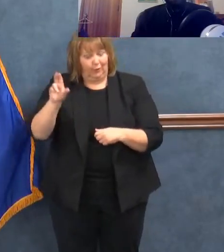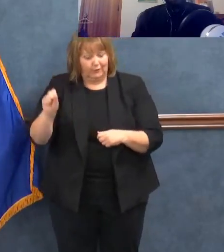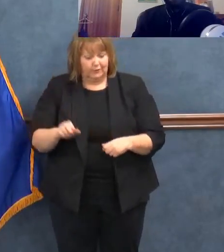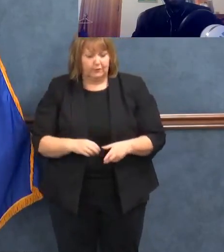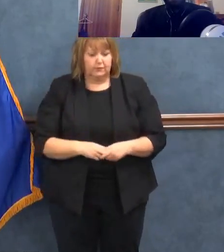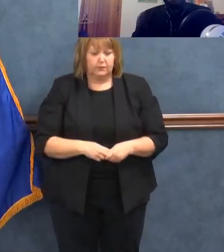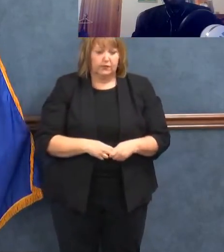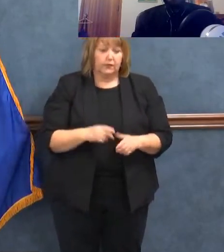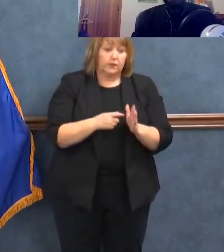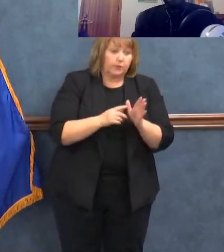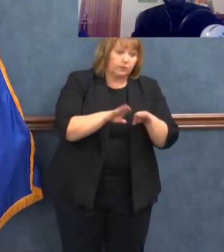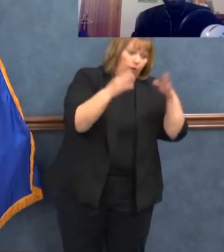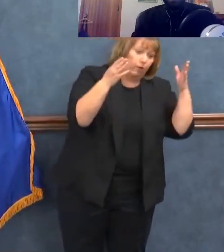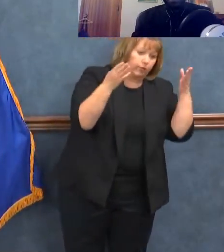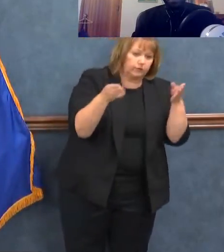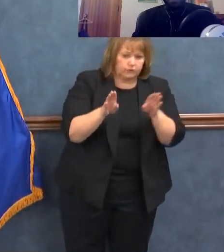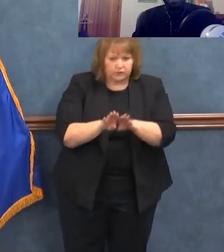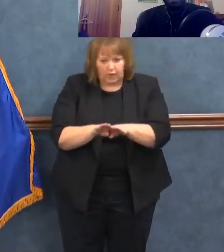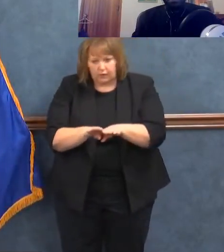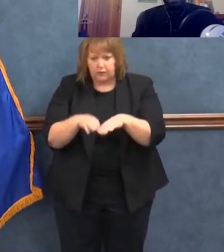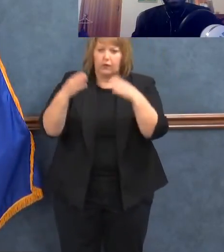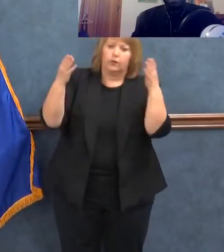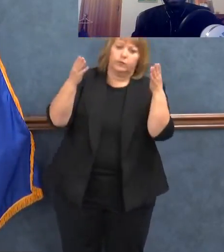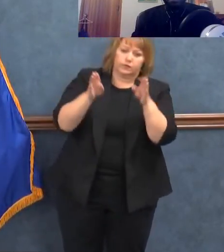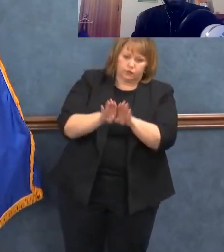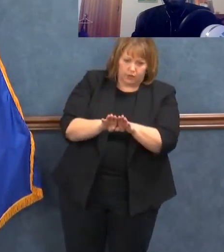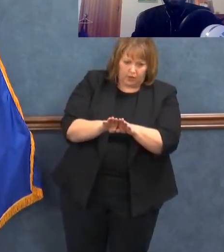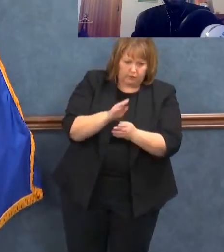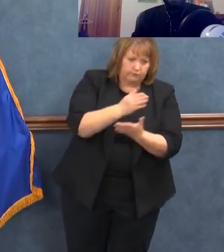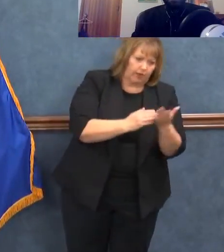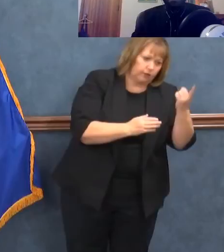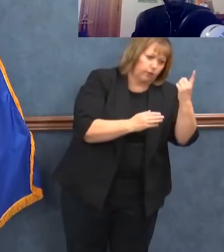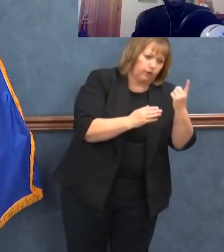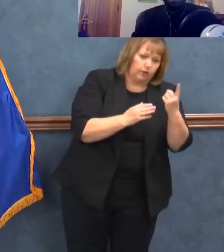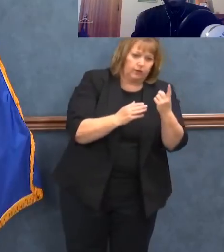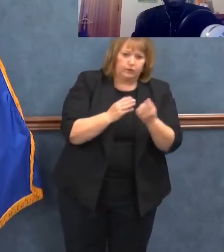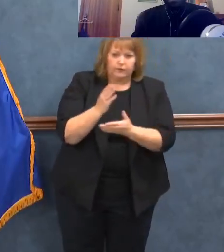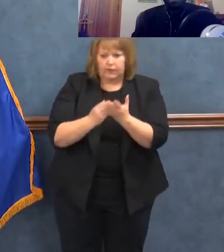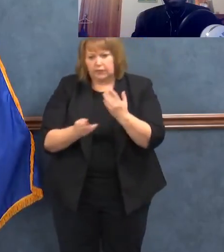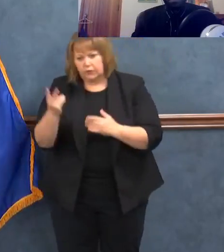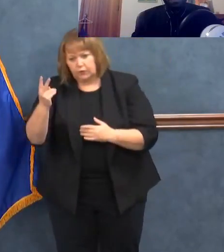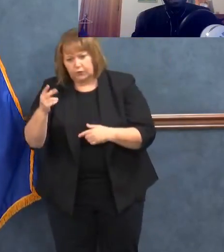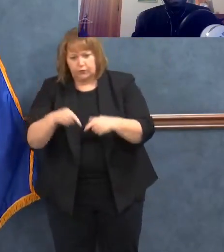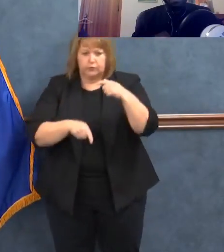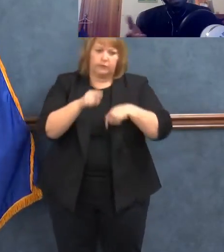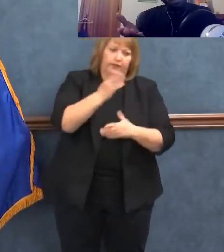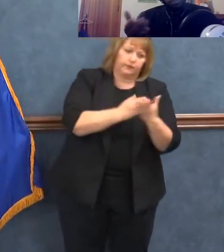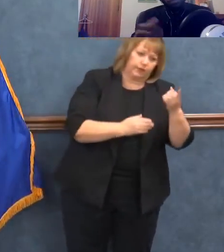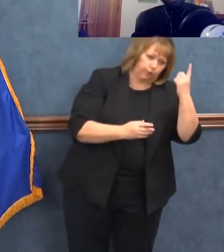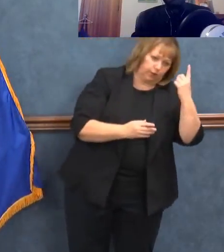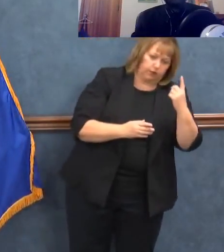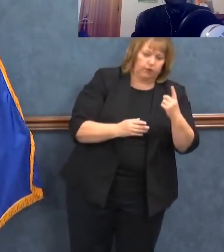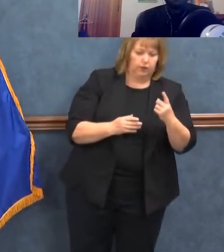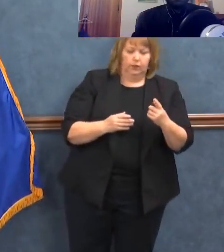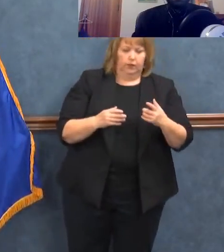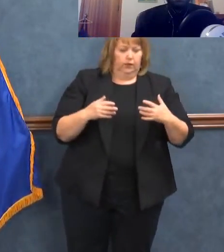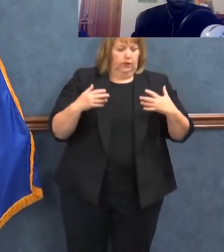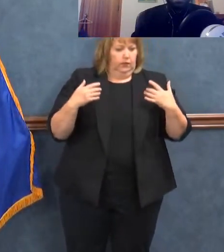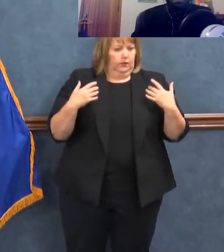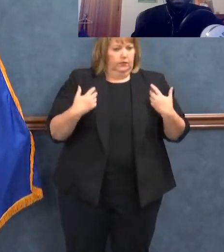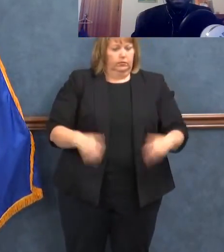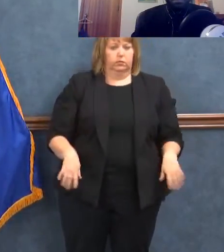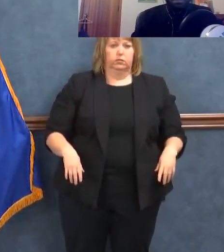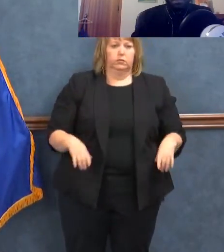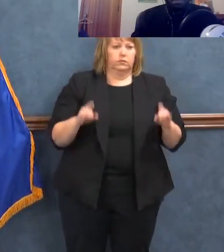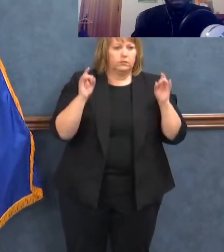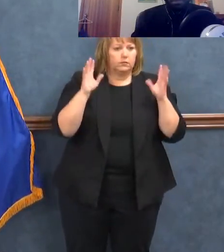shutdowns, reopenings, phases, and more, I understand that the unpredictability hasn't been easy. That's why one of my main